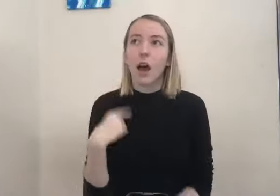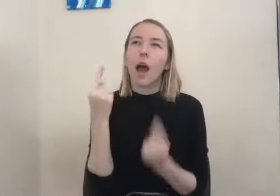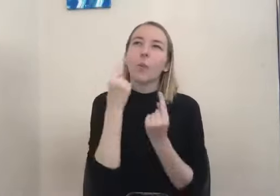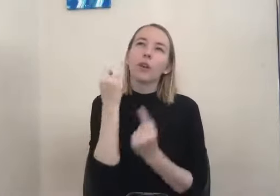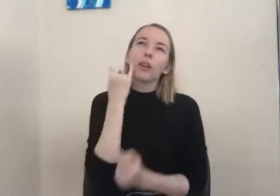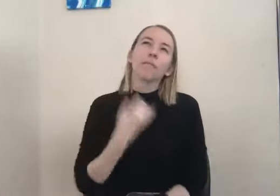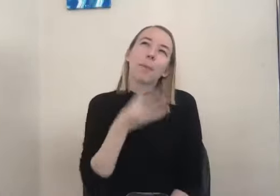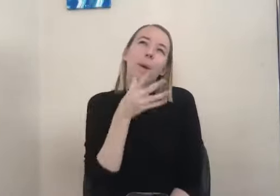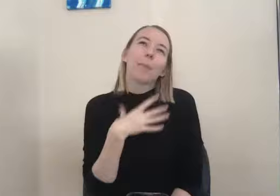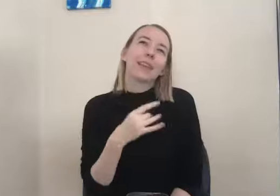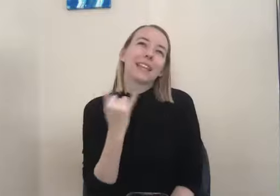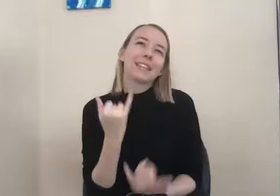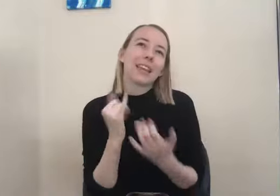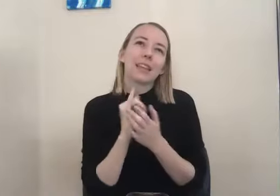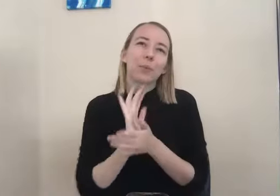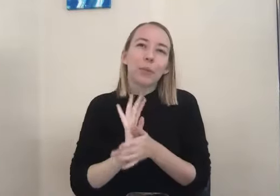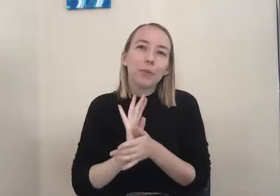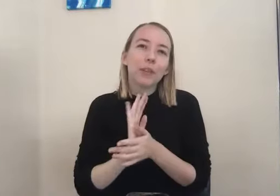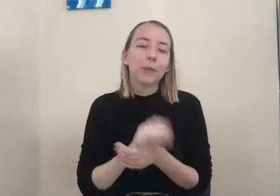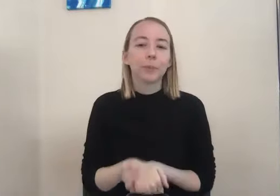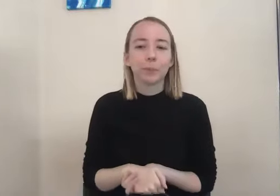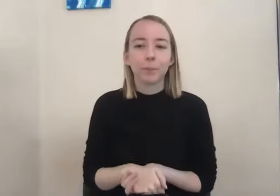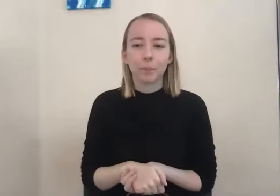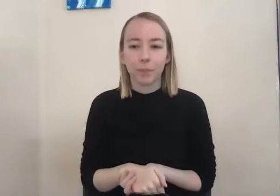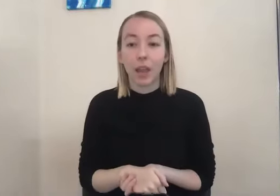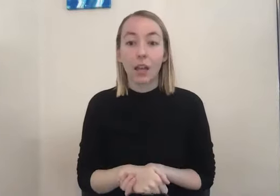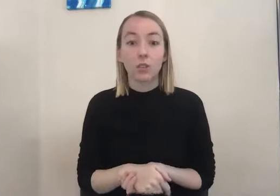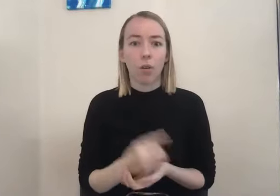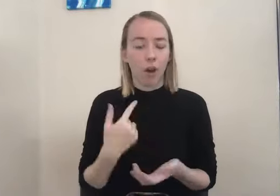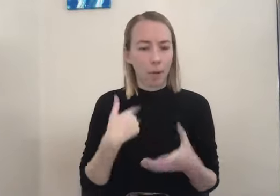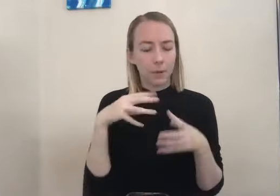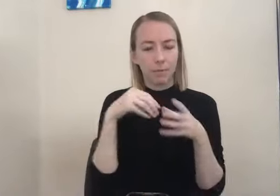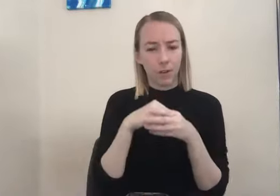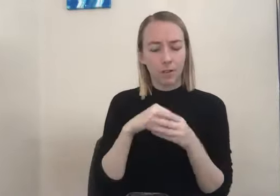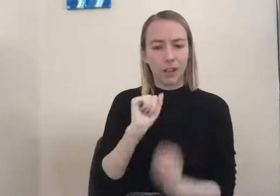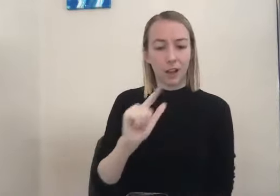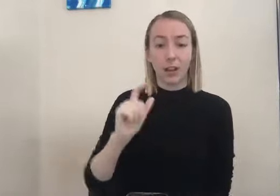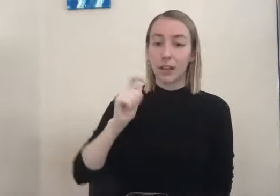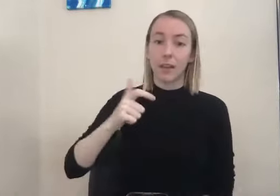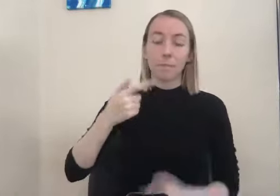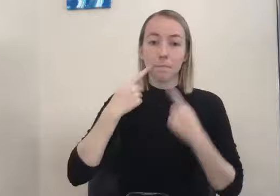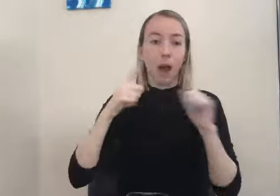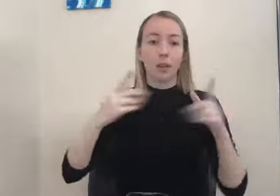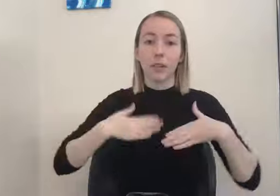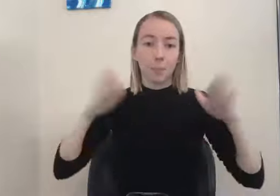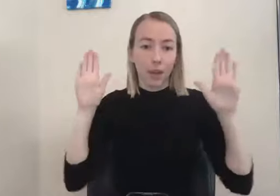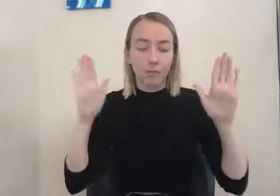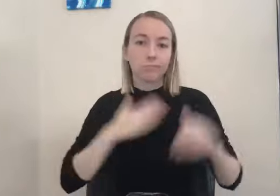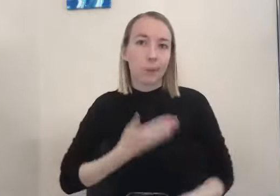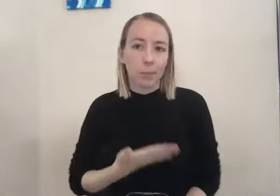this was going on and I was going through Al-Anon, I had a mother that hated Al-Anon because it took me away from her. Because I was fused to my mother